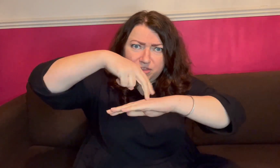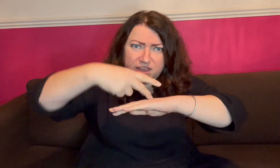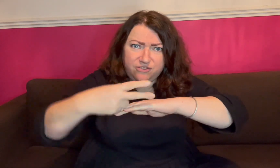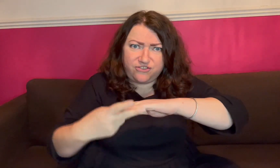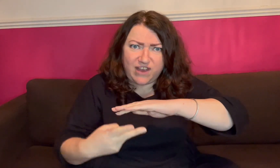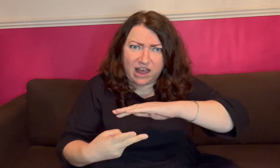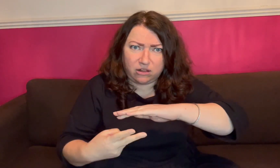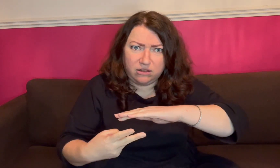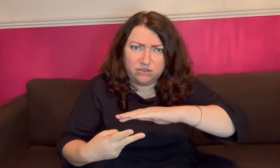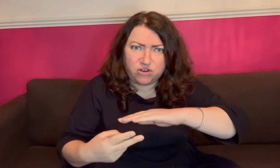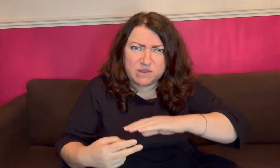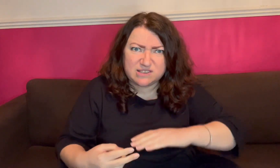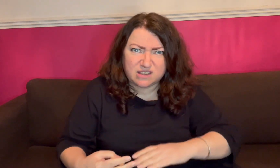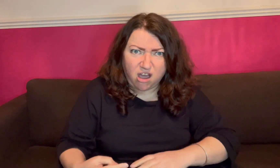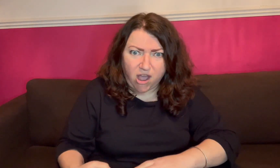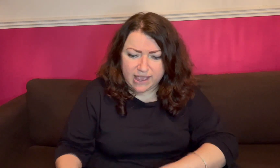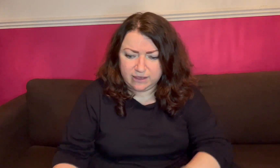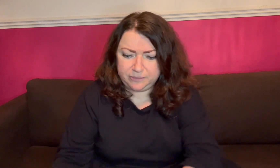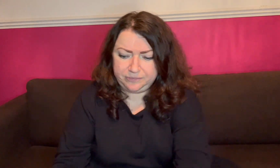something fell from the sky.